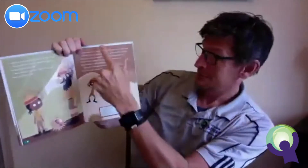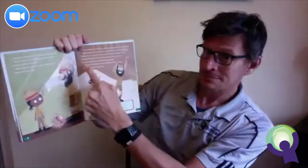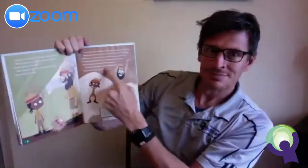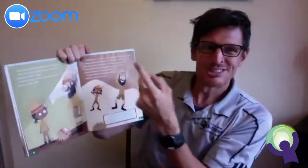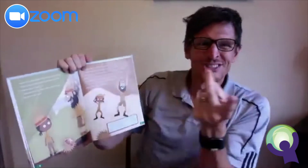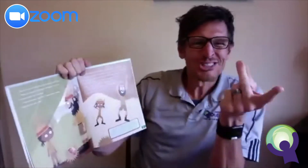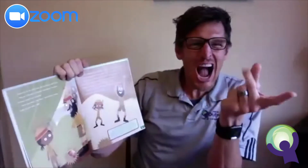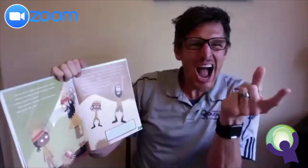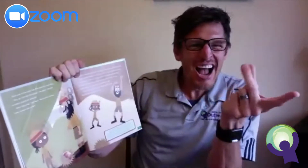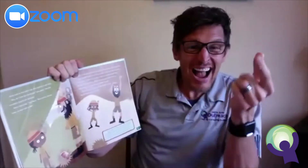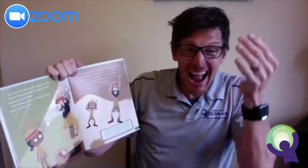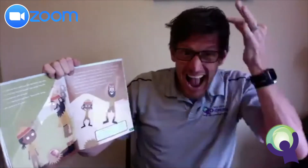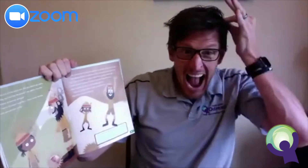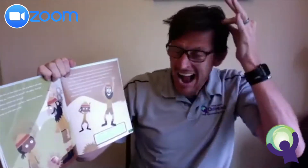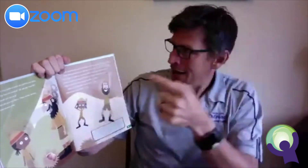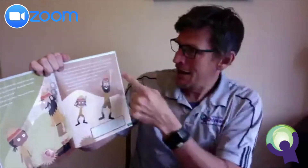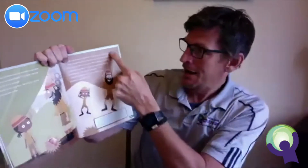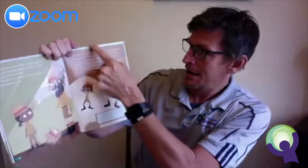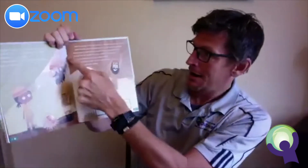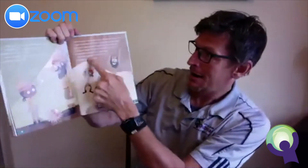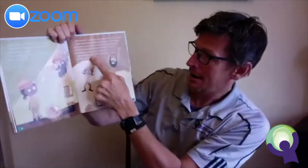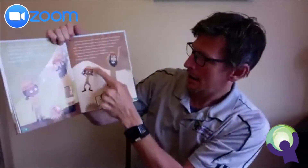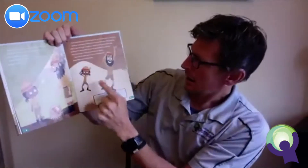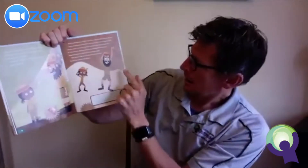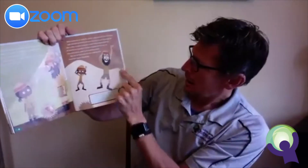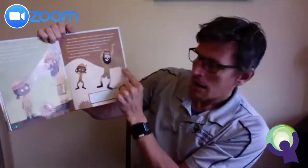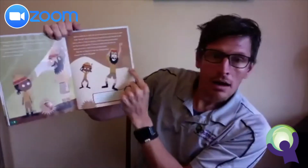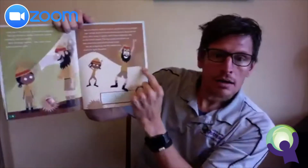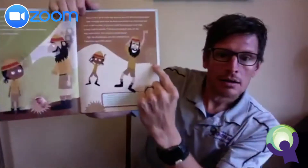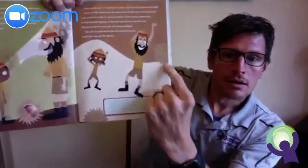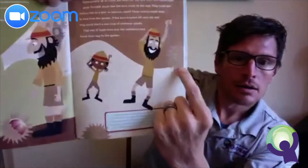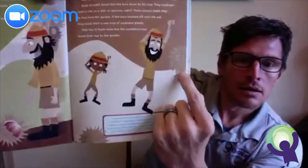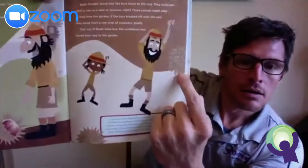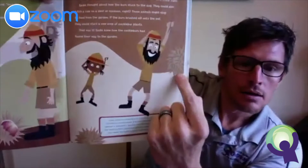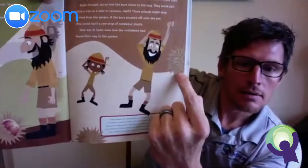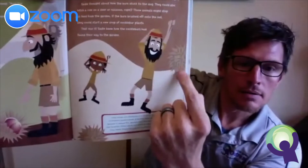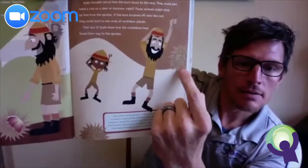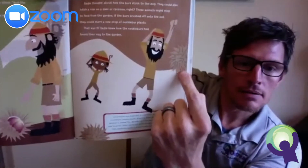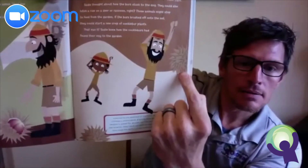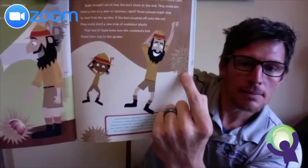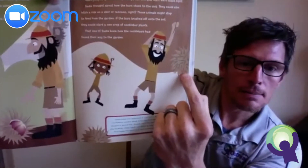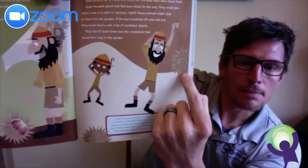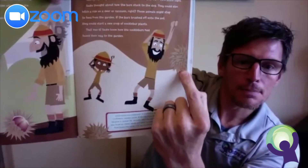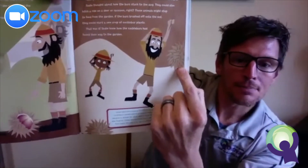on the soil, they could start a new crop of cockover plants. That was it. Sadie knew how